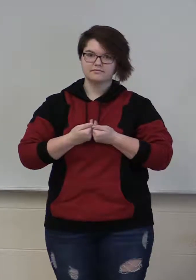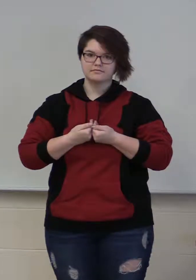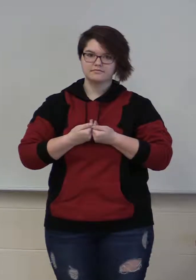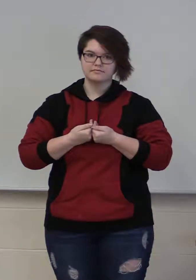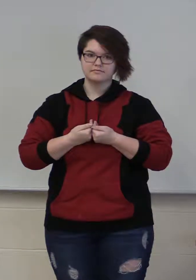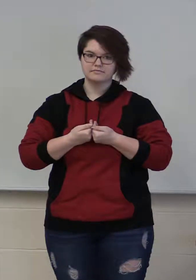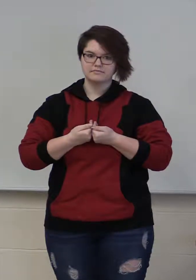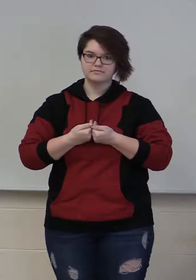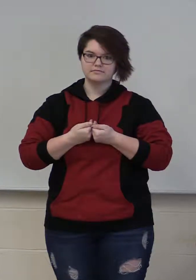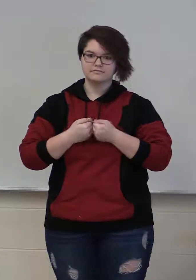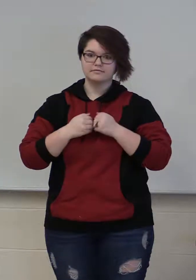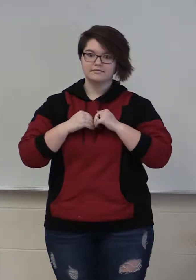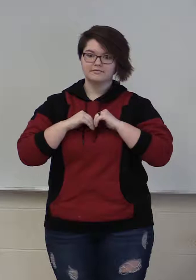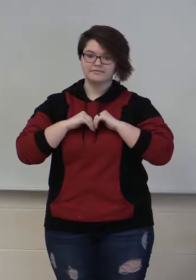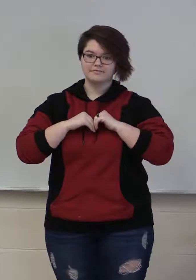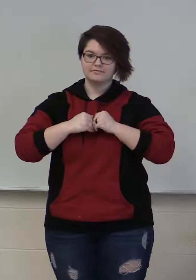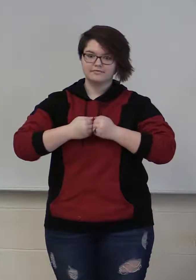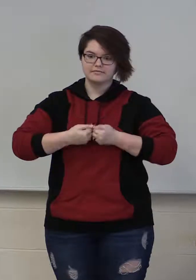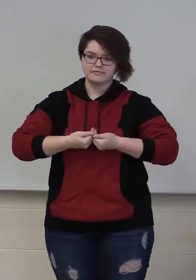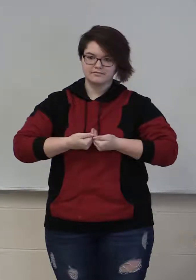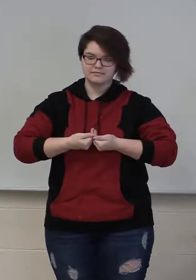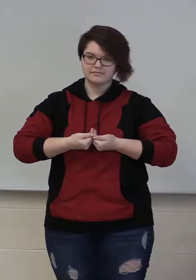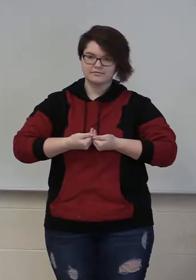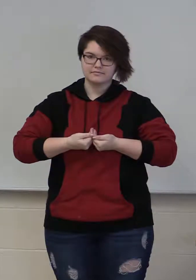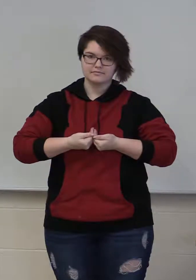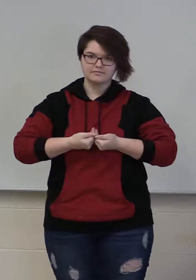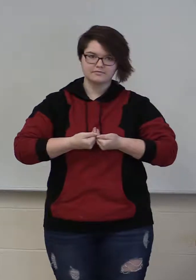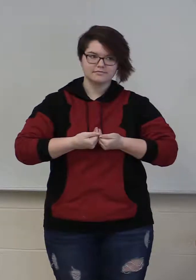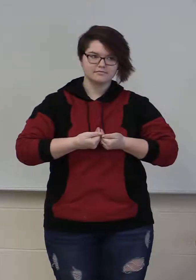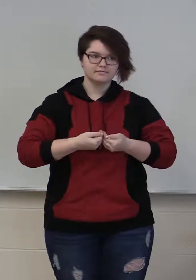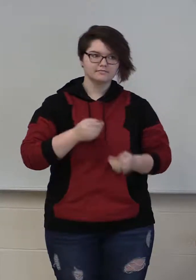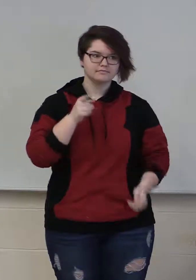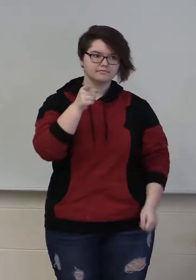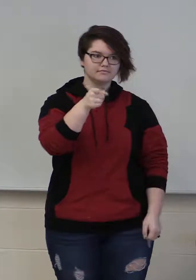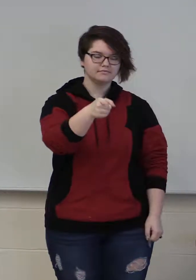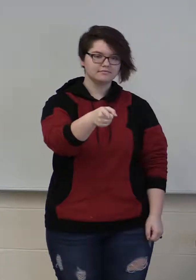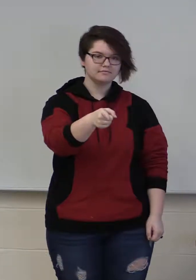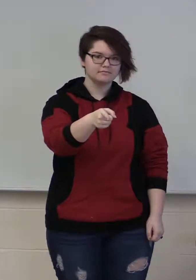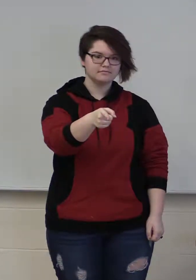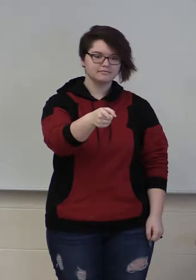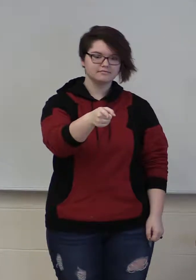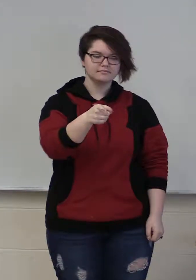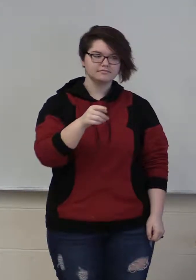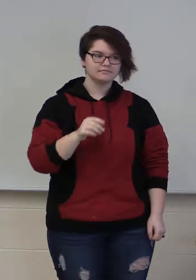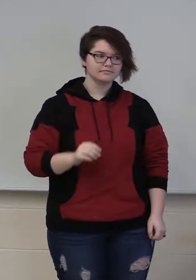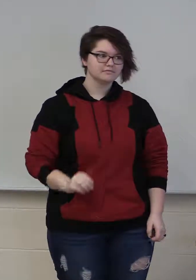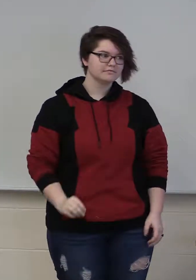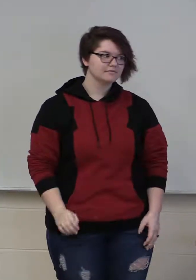then rotating your arms up to where they're pumped up, and then pointing to the person, again to show that you're talking to them and about